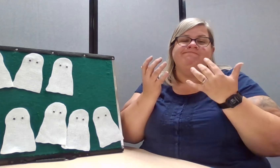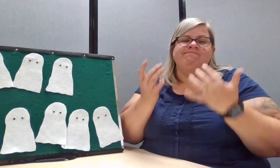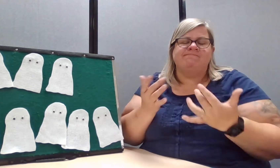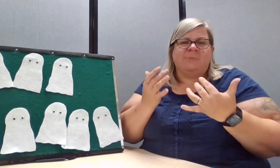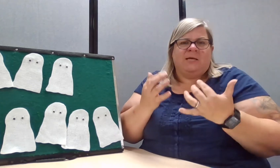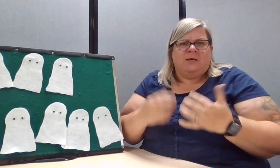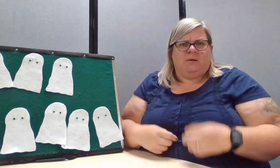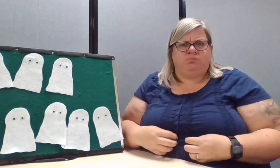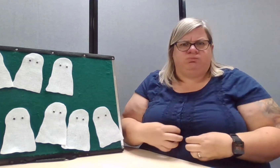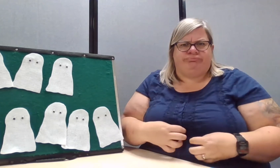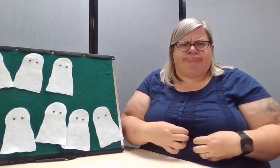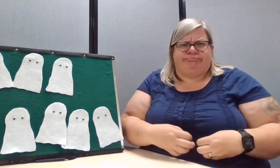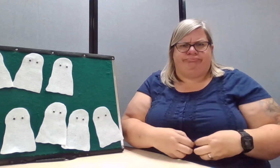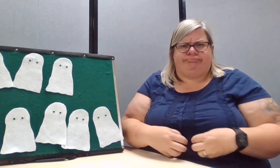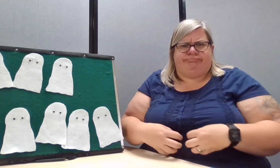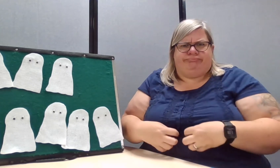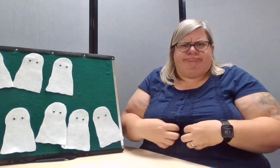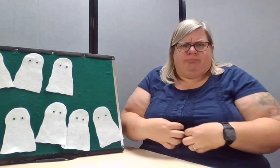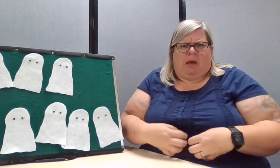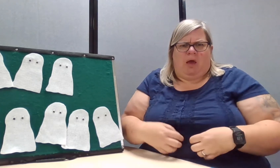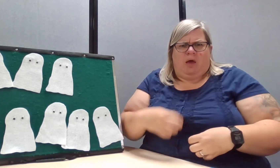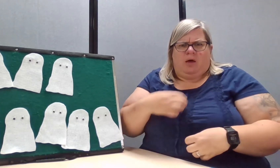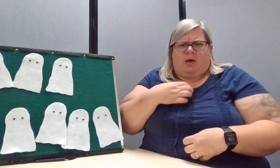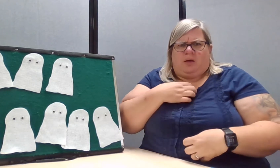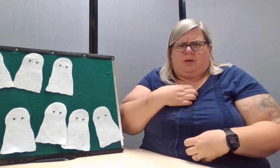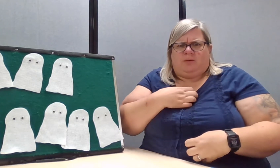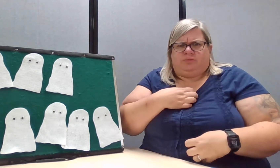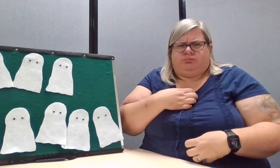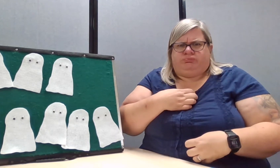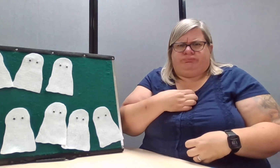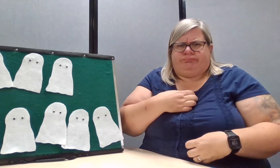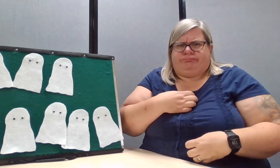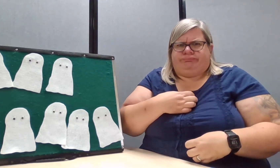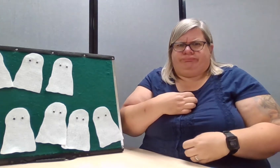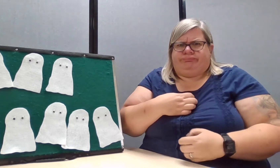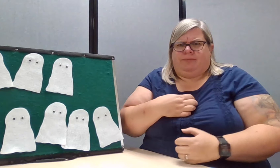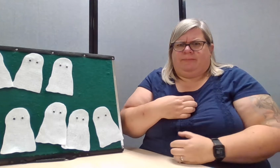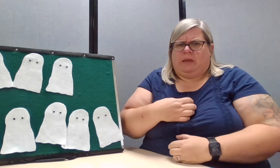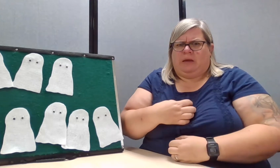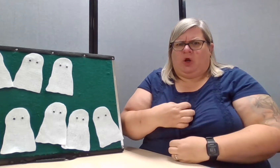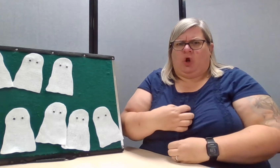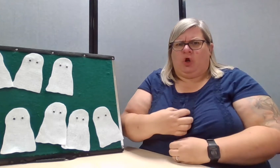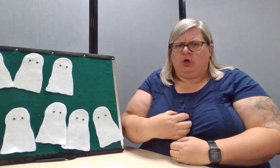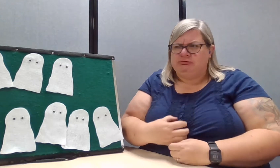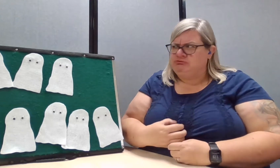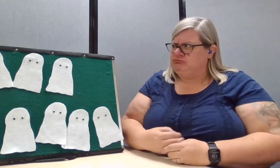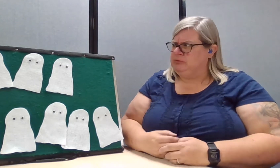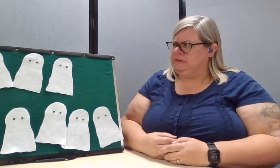So they waited for Mama to come back and started to get hungry.